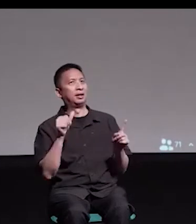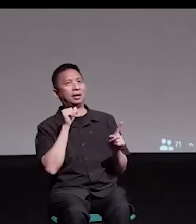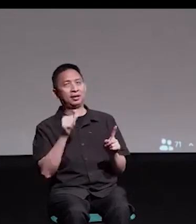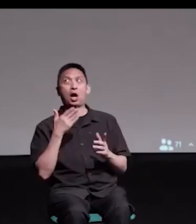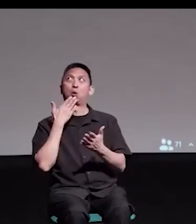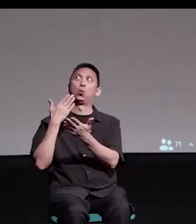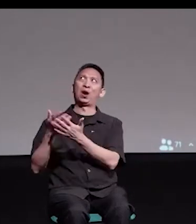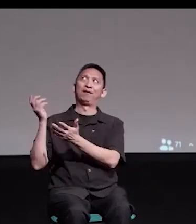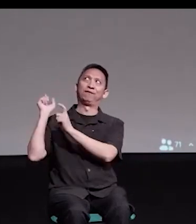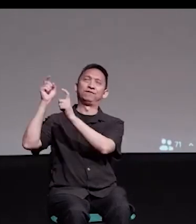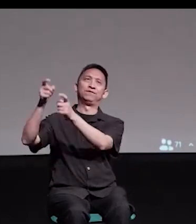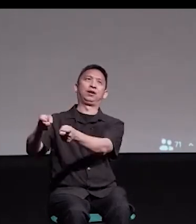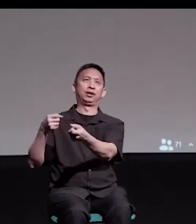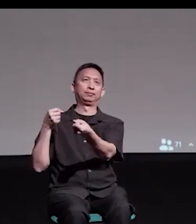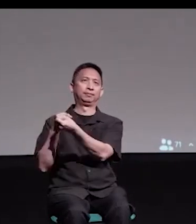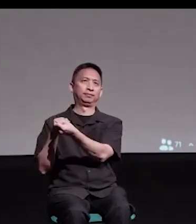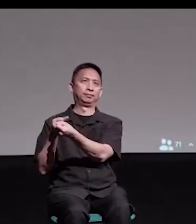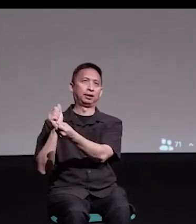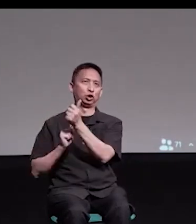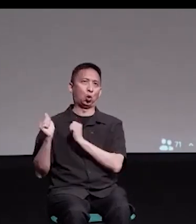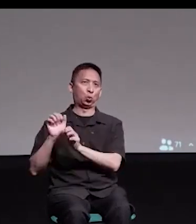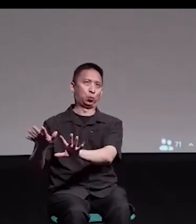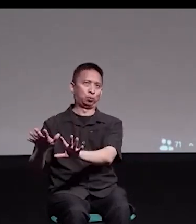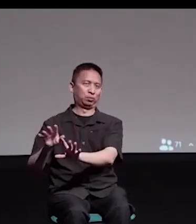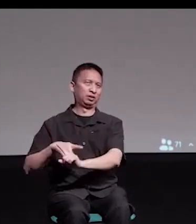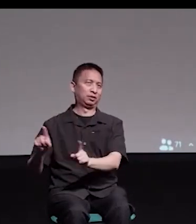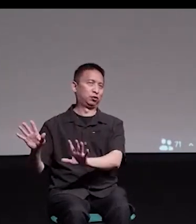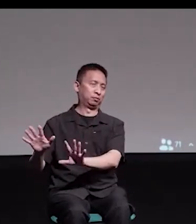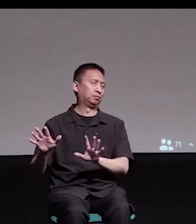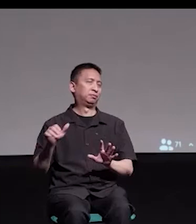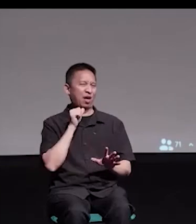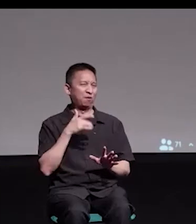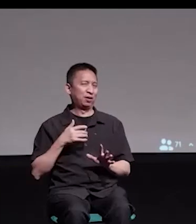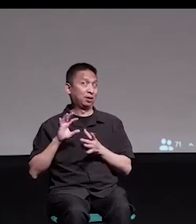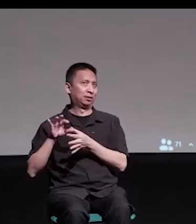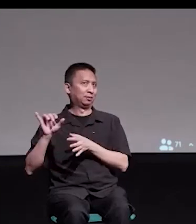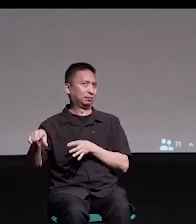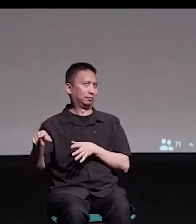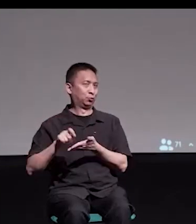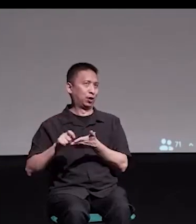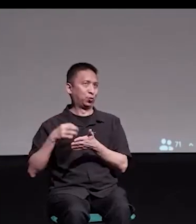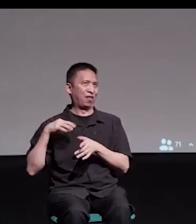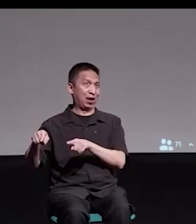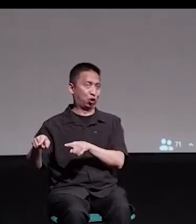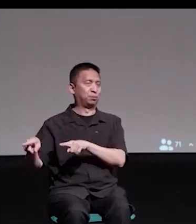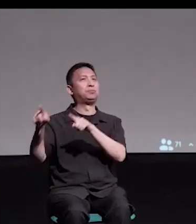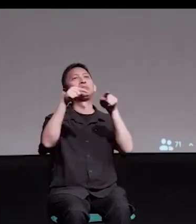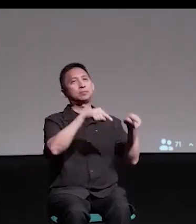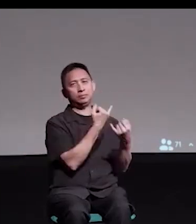well-funded shows, obviously, because it doesn't feel like that's always the case with the writing credit.